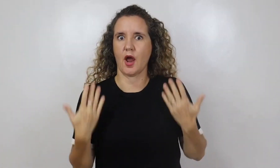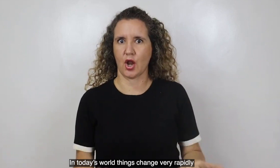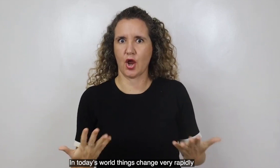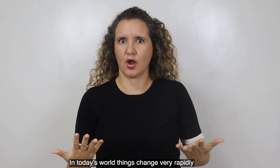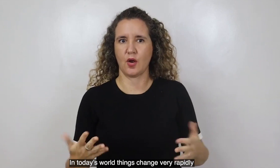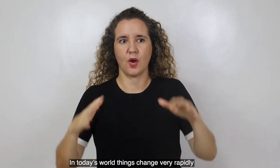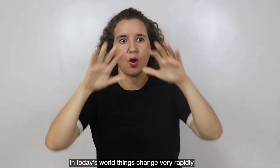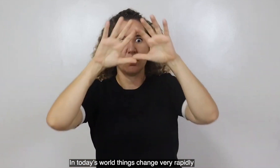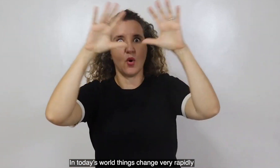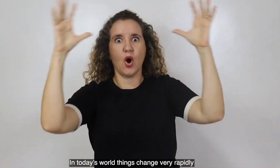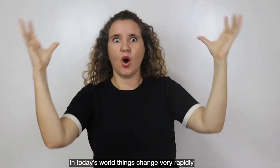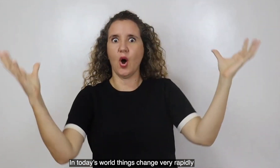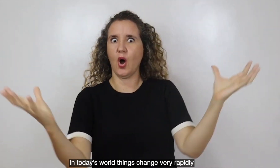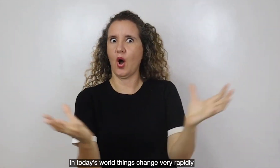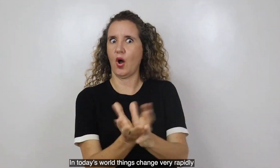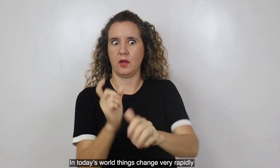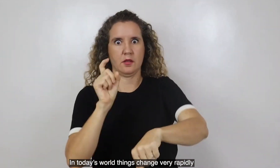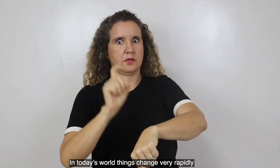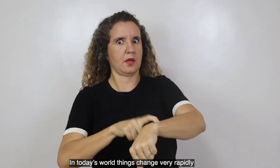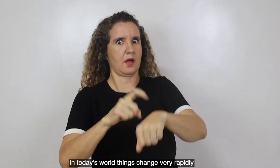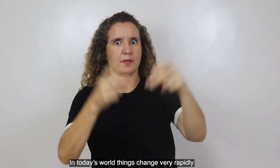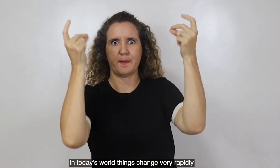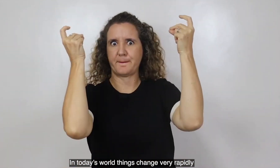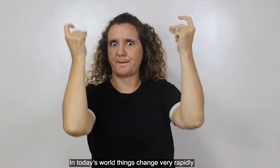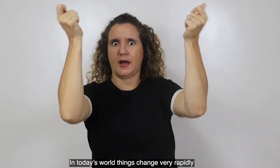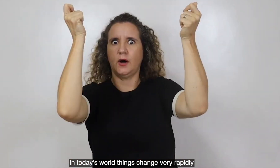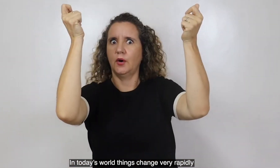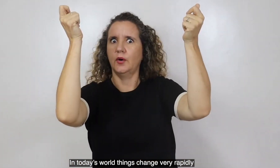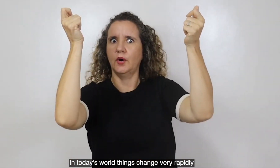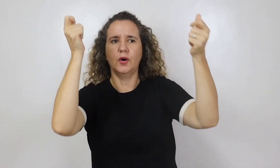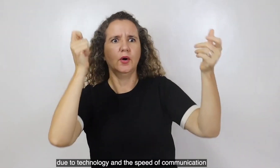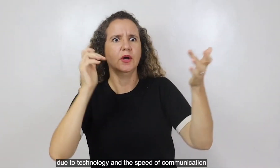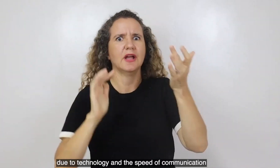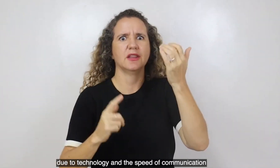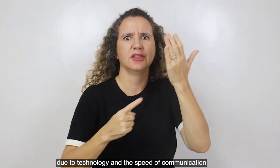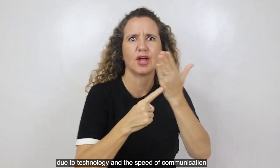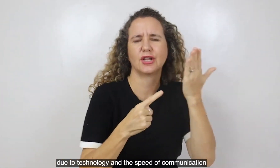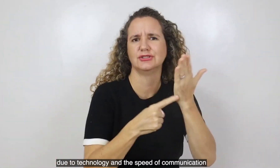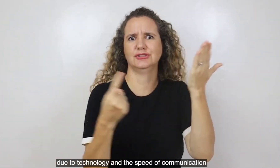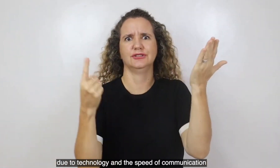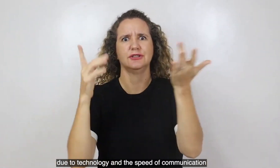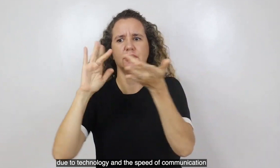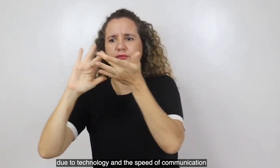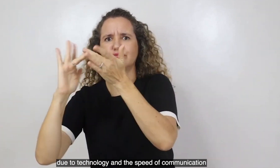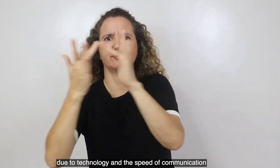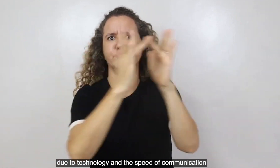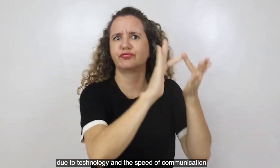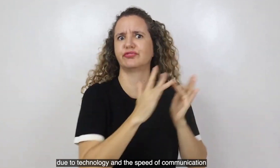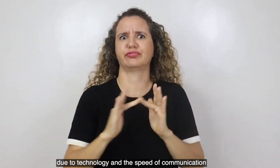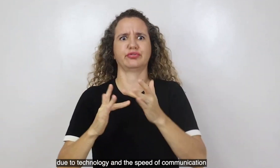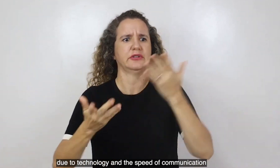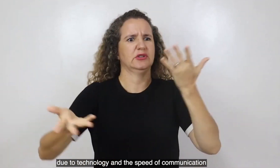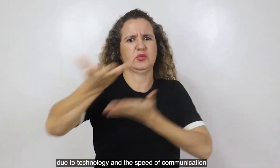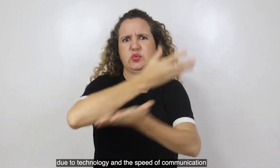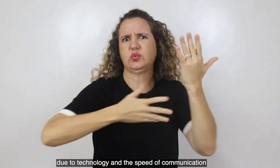In today's world, things change very rapidly due to technology and the speed